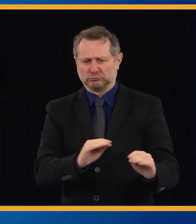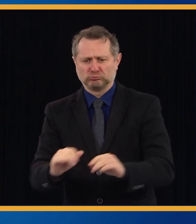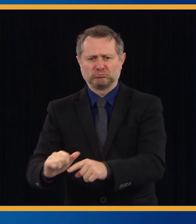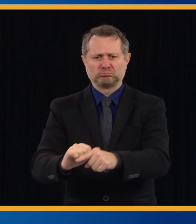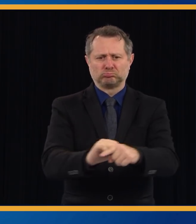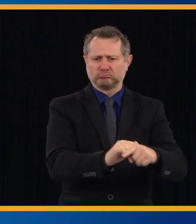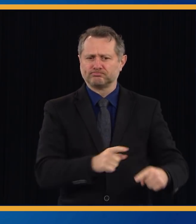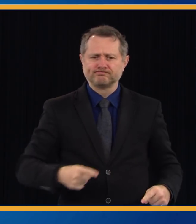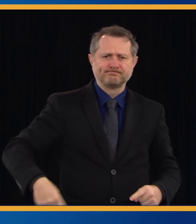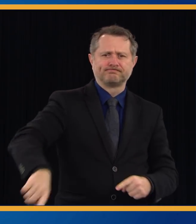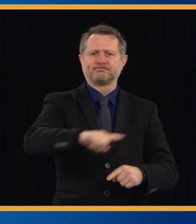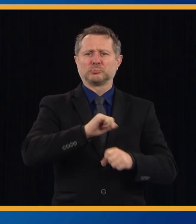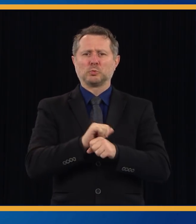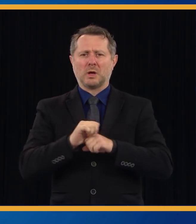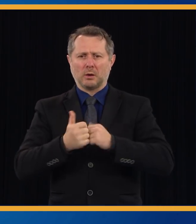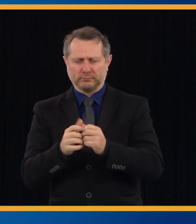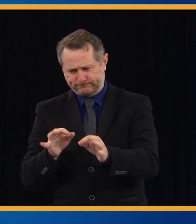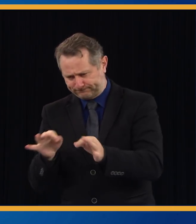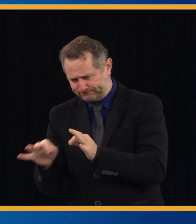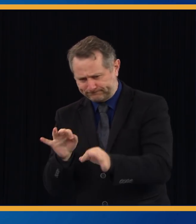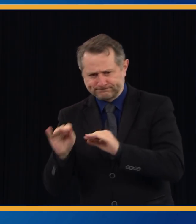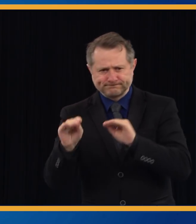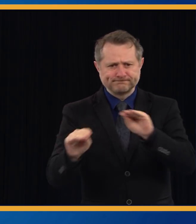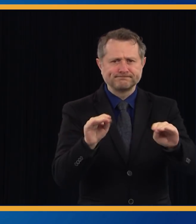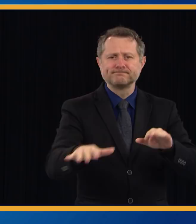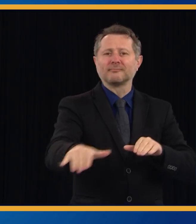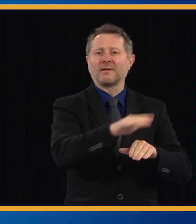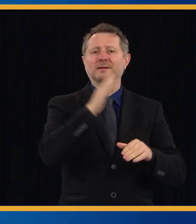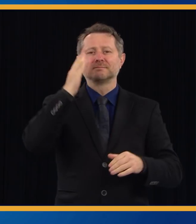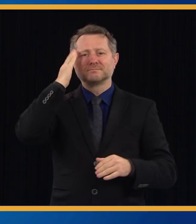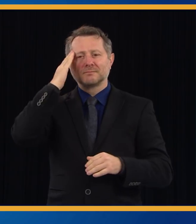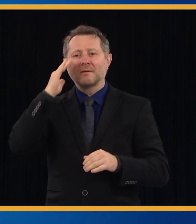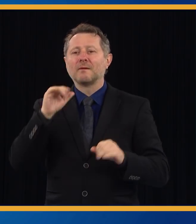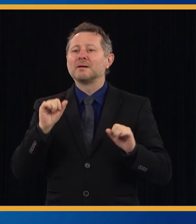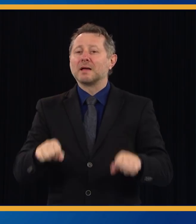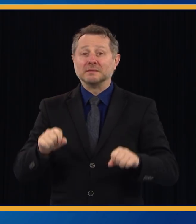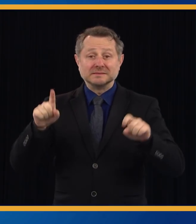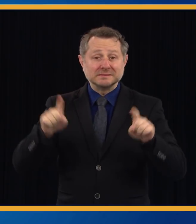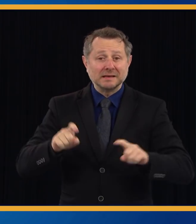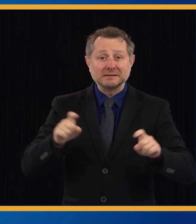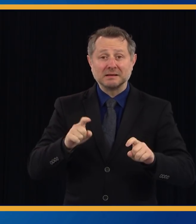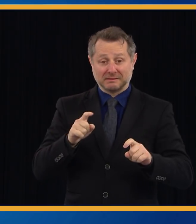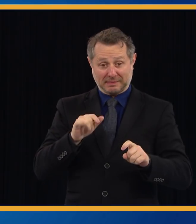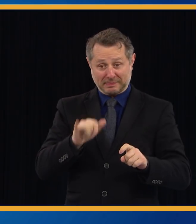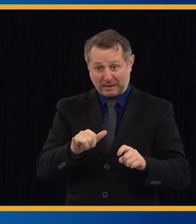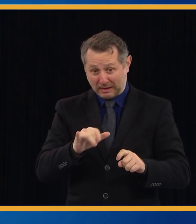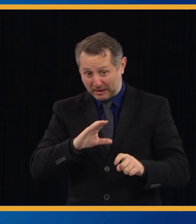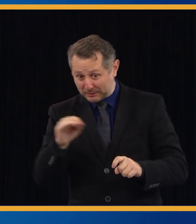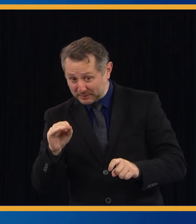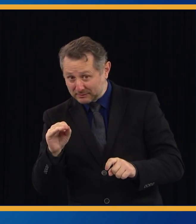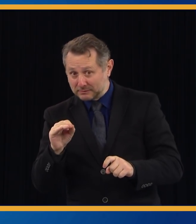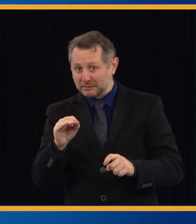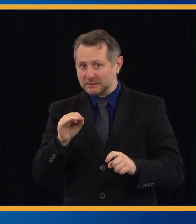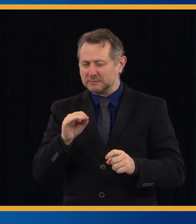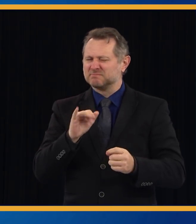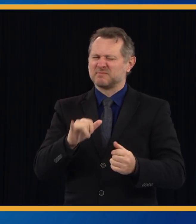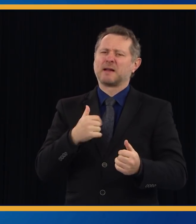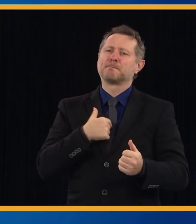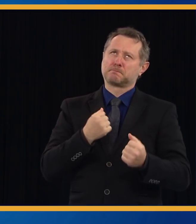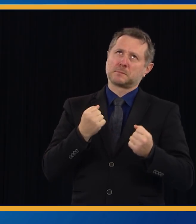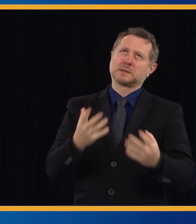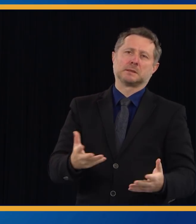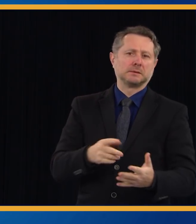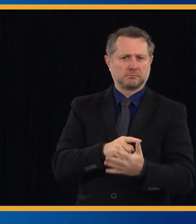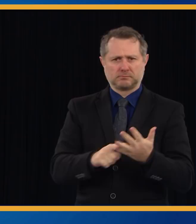communicate about this disease? Can you do testing in your workplace? These are all factors